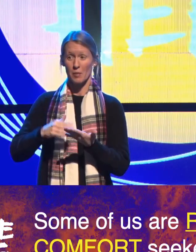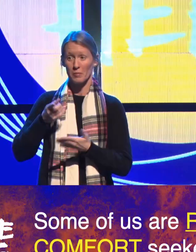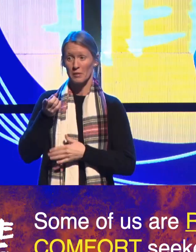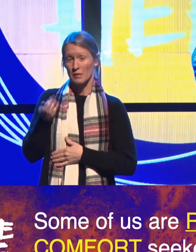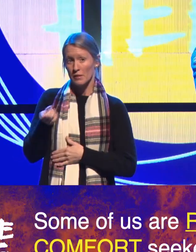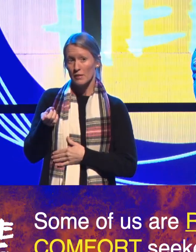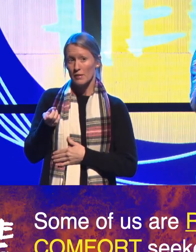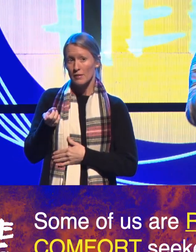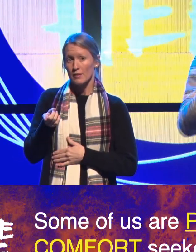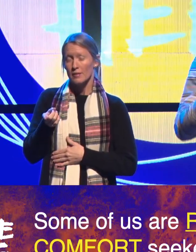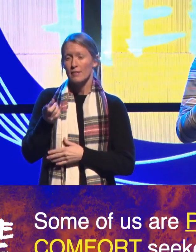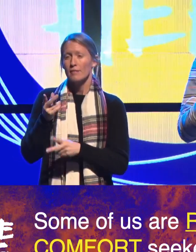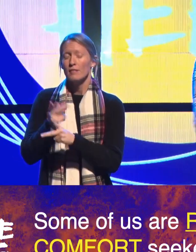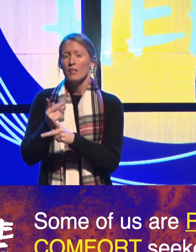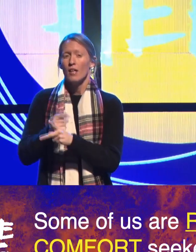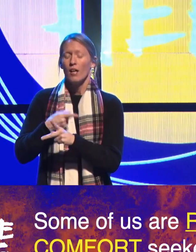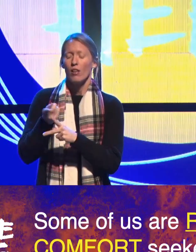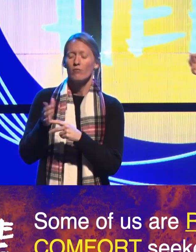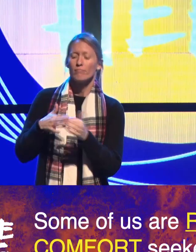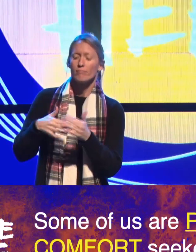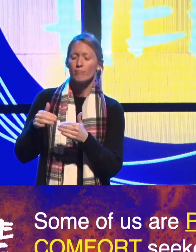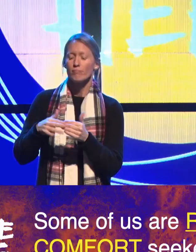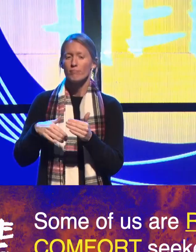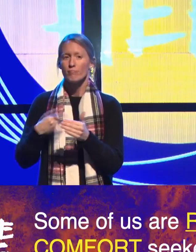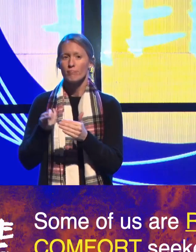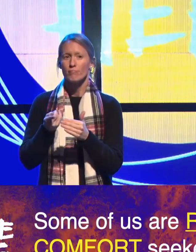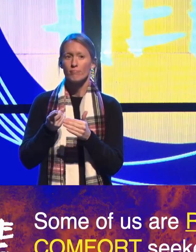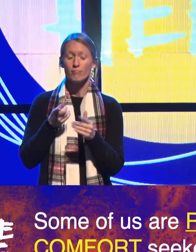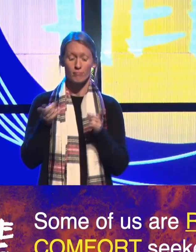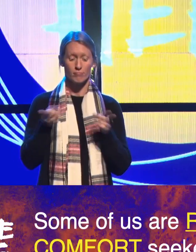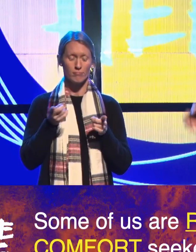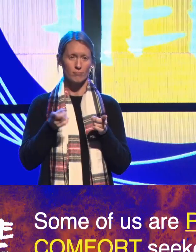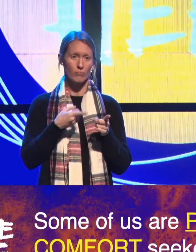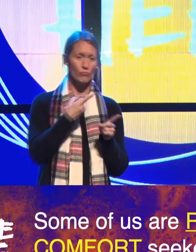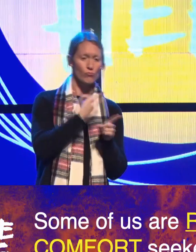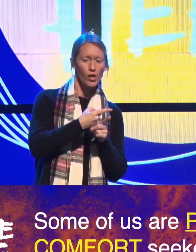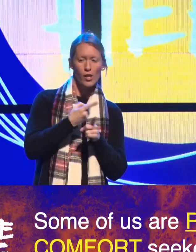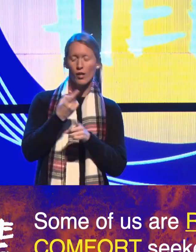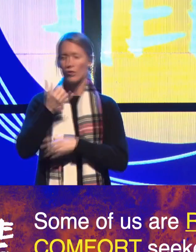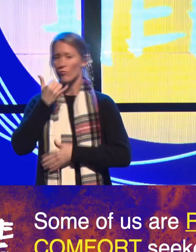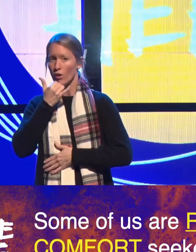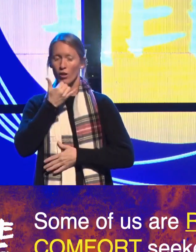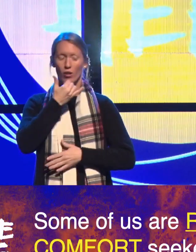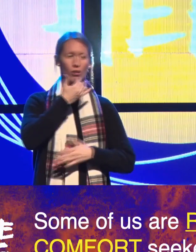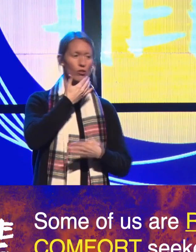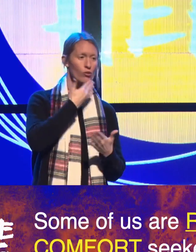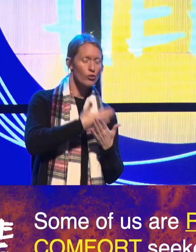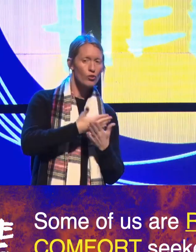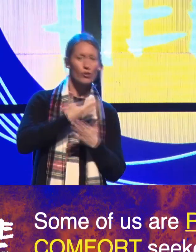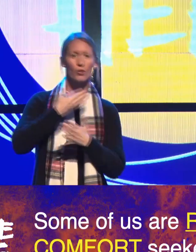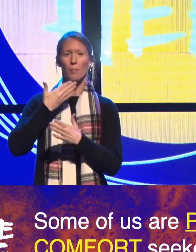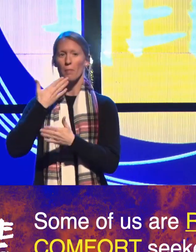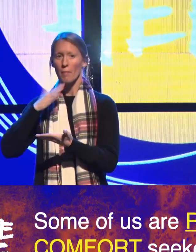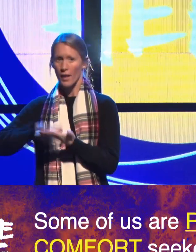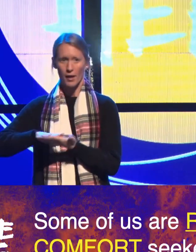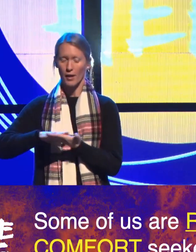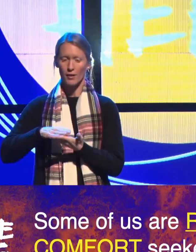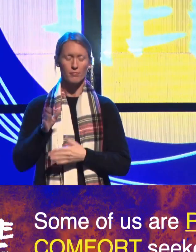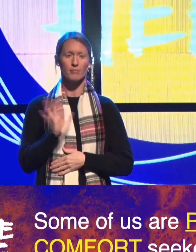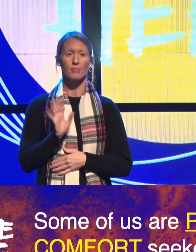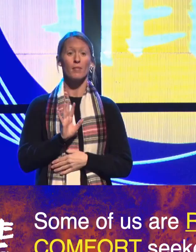how to just live in the comfort zone. And I don't think one of those is right or one of those is wrong or one of those is good and one of those are bad, right? It's